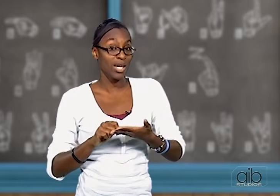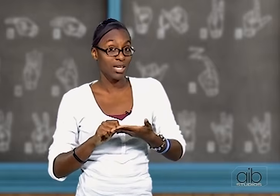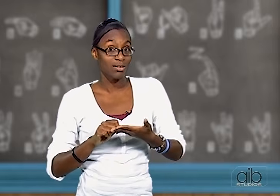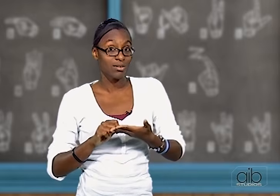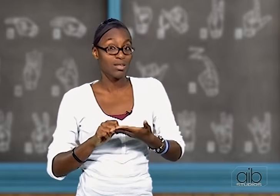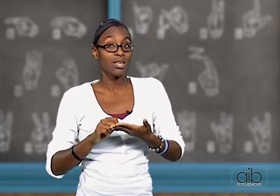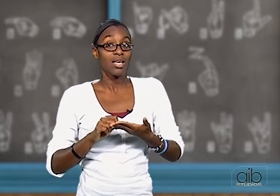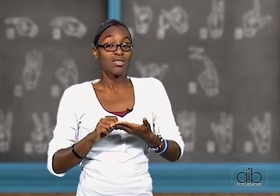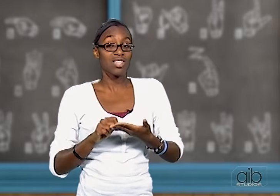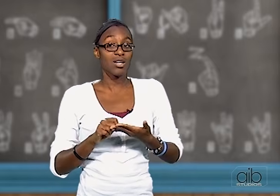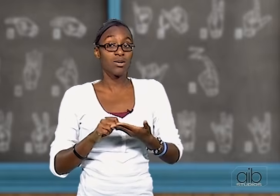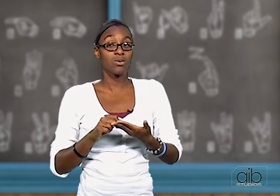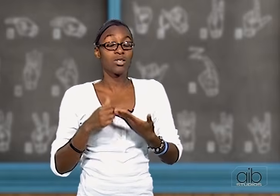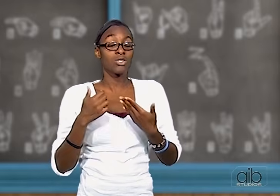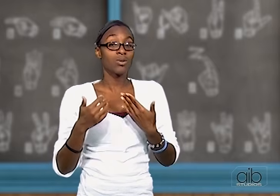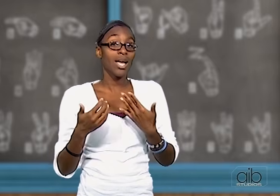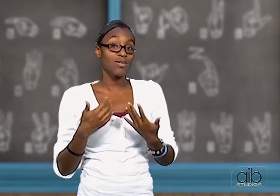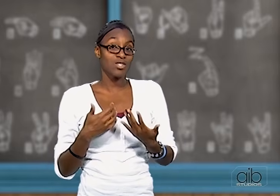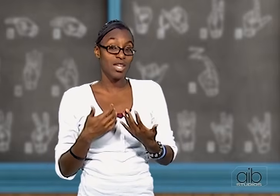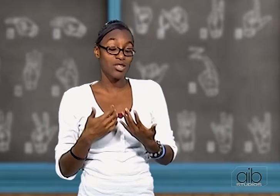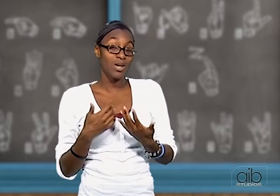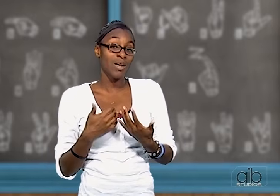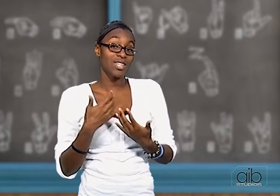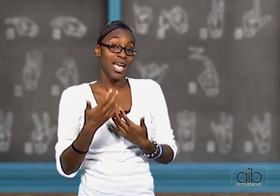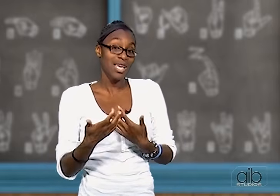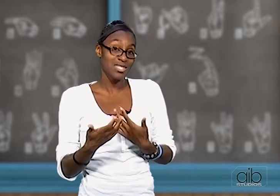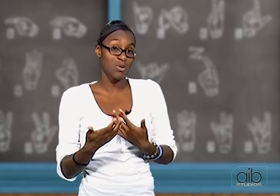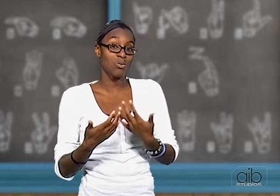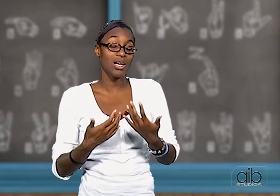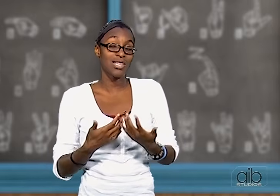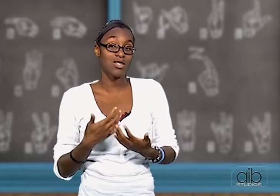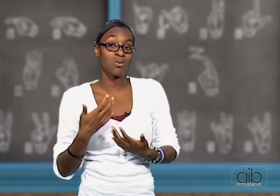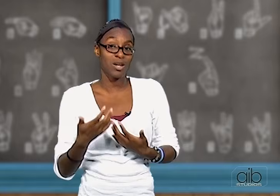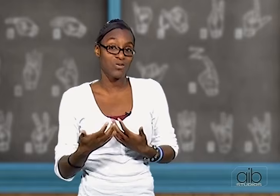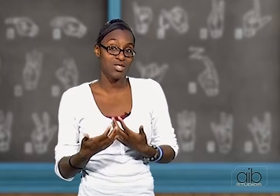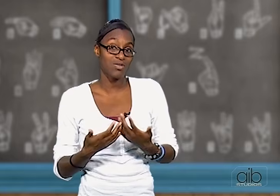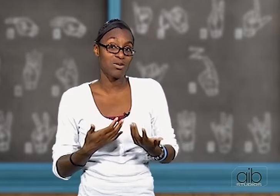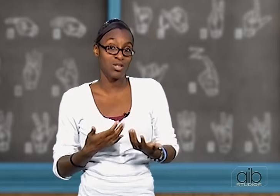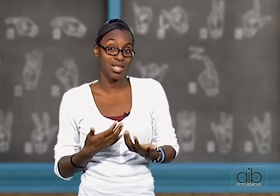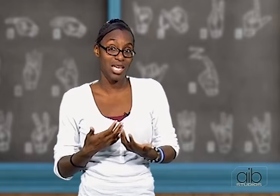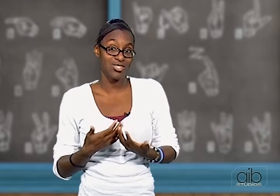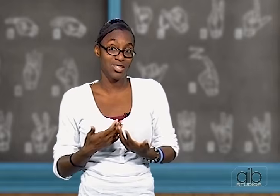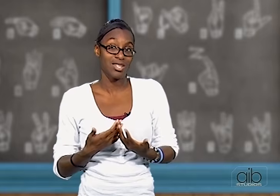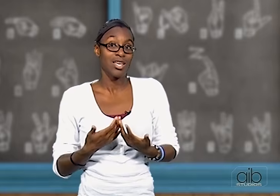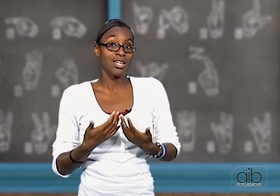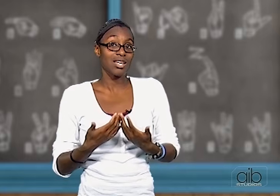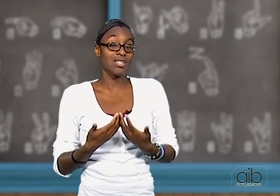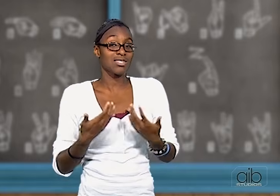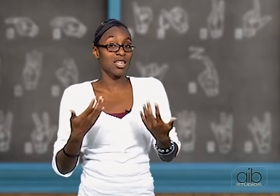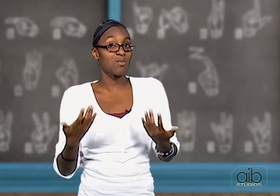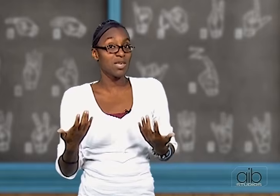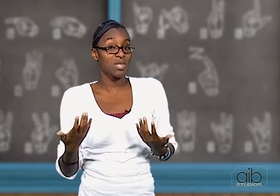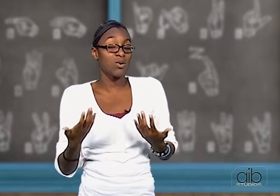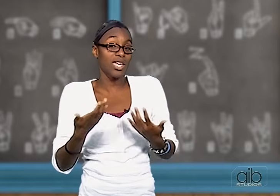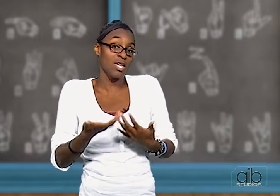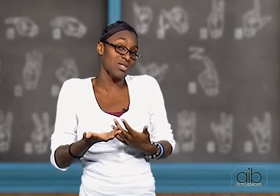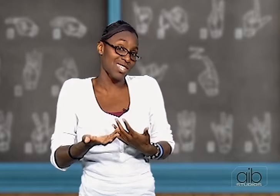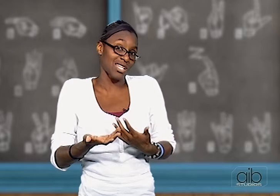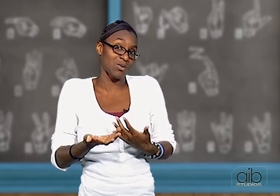writing. So you have to ask them what is their preference of communication, because some may be okay with signing with